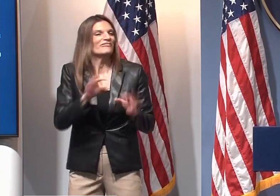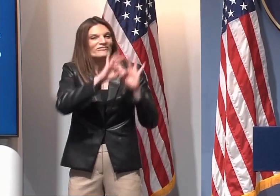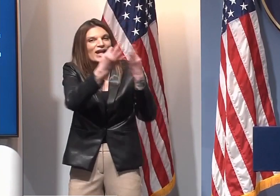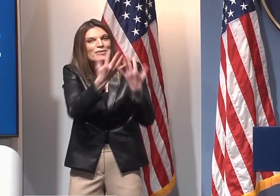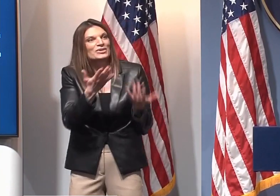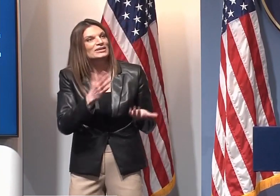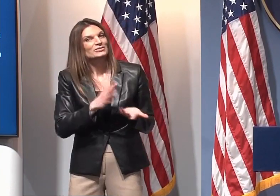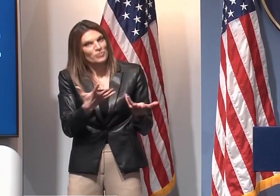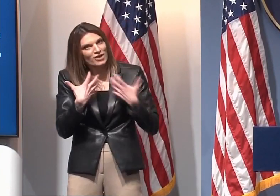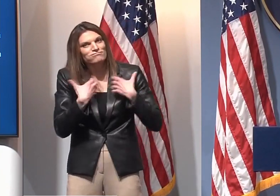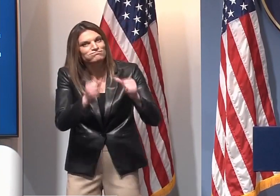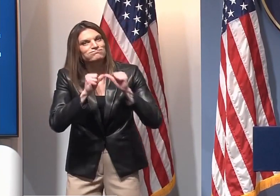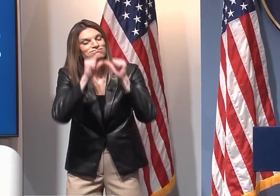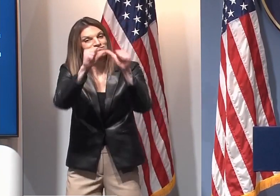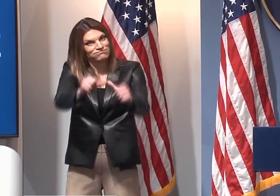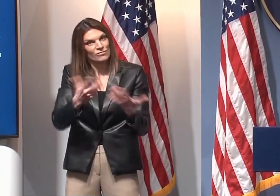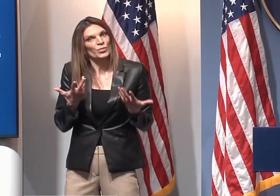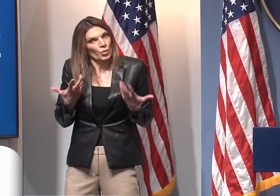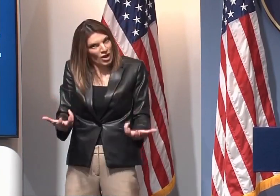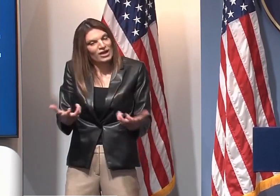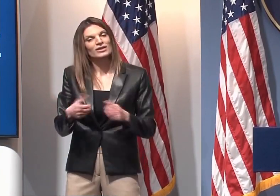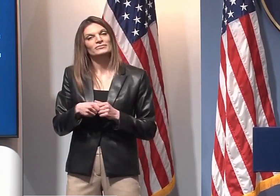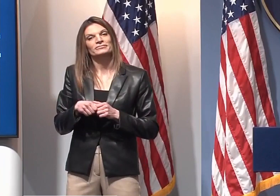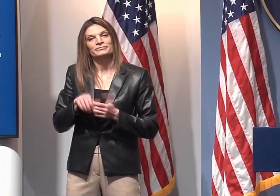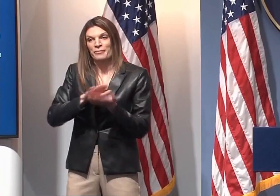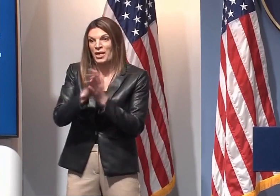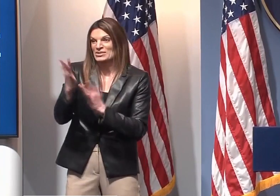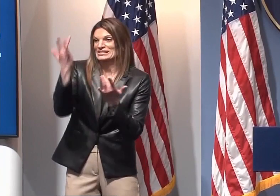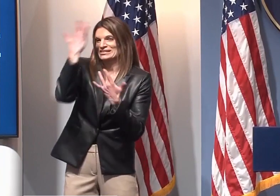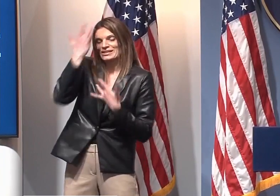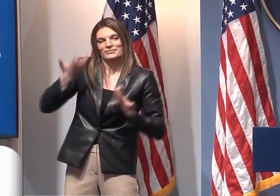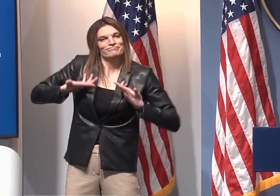it's on every single one of us to do our part to make sure that doesn't happen.